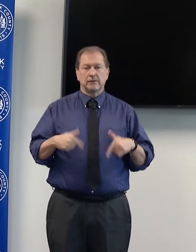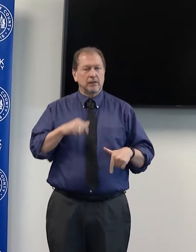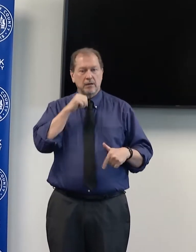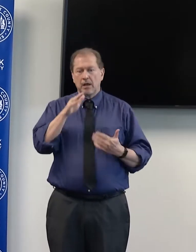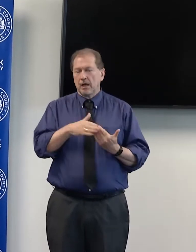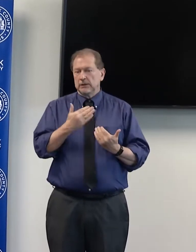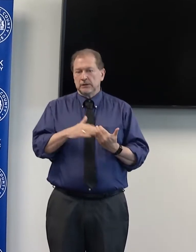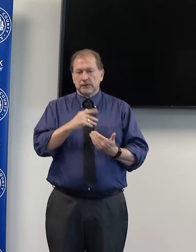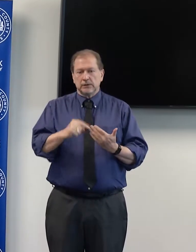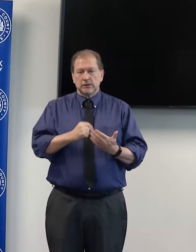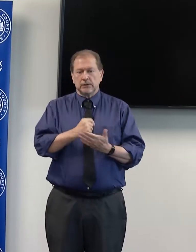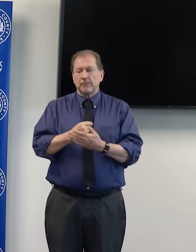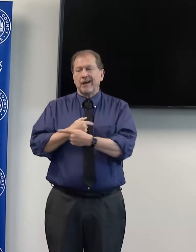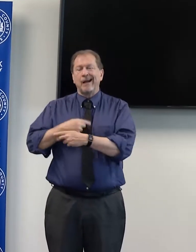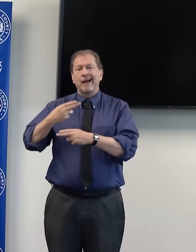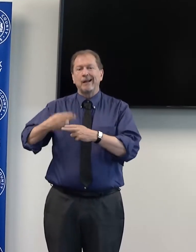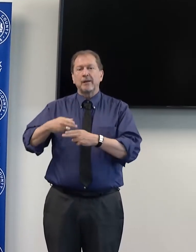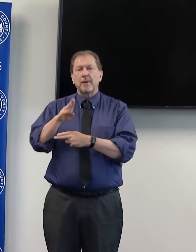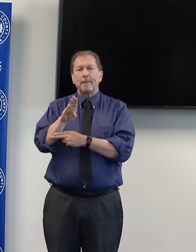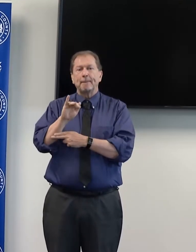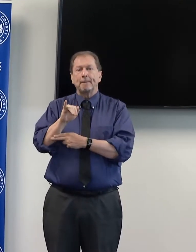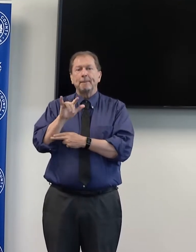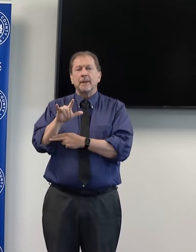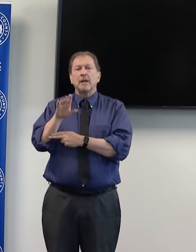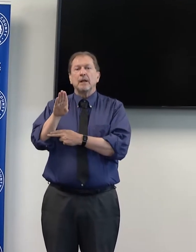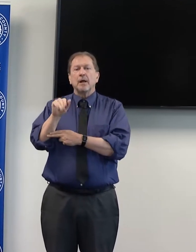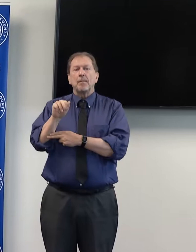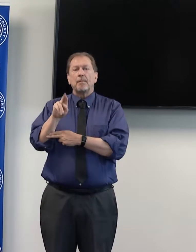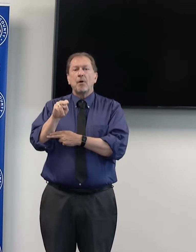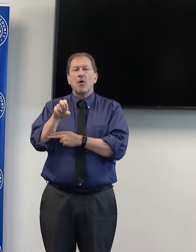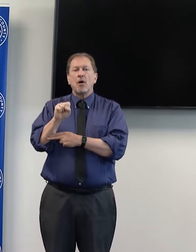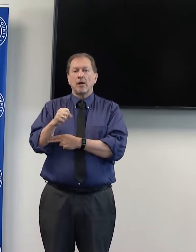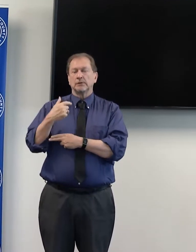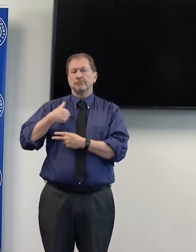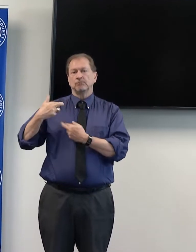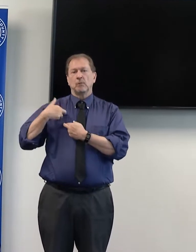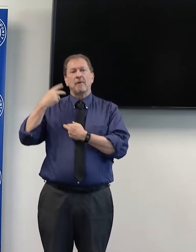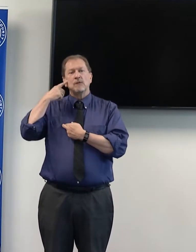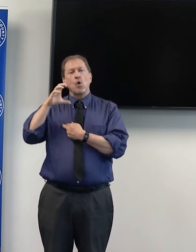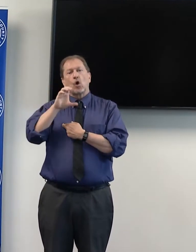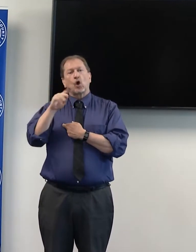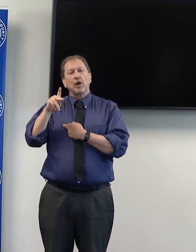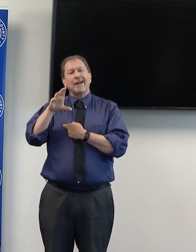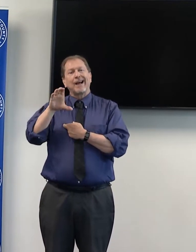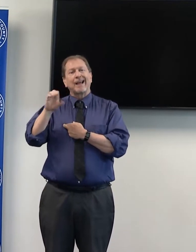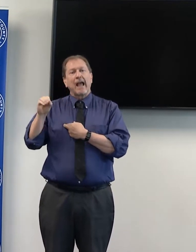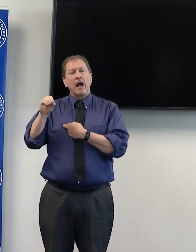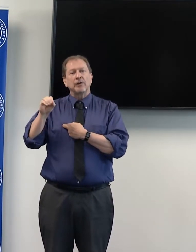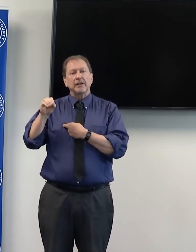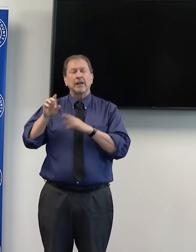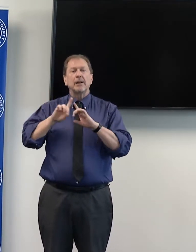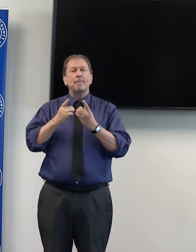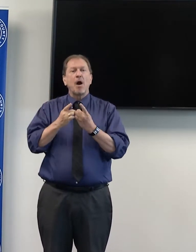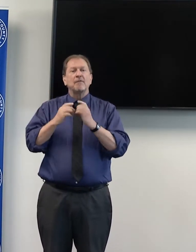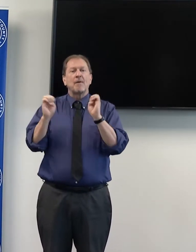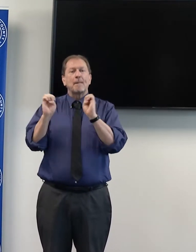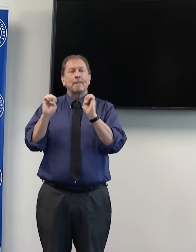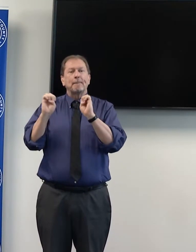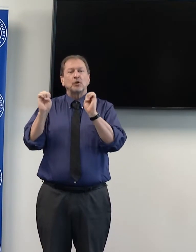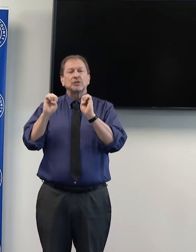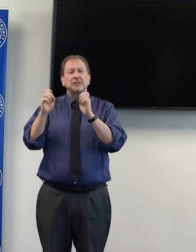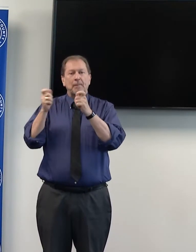Bill Barnes. I'm the Executive Director of Cook County's Emergency Management and Regional Security. And like so many of you, I